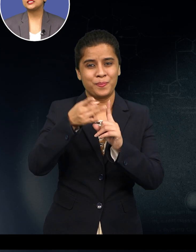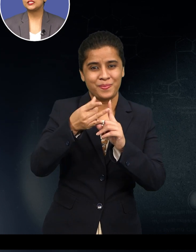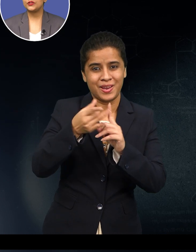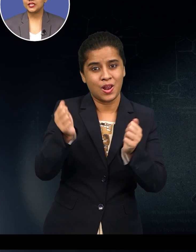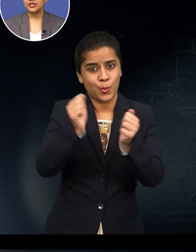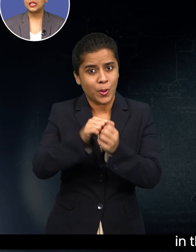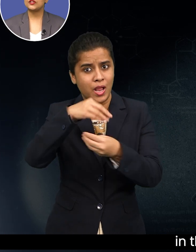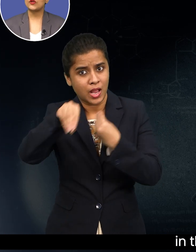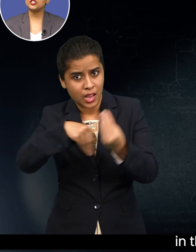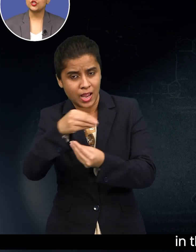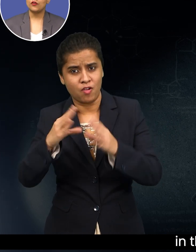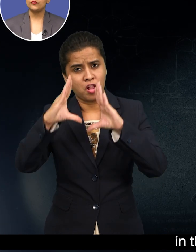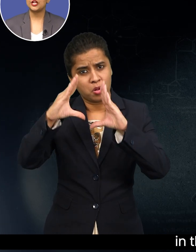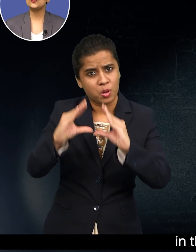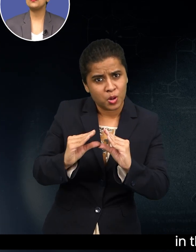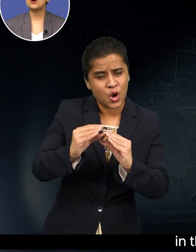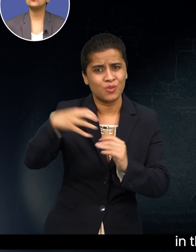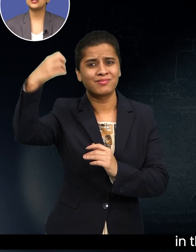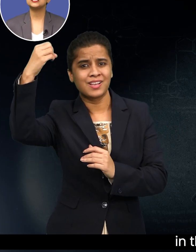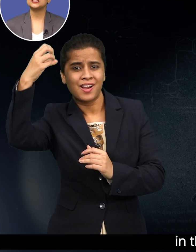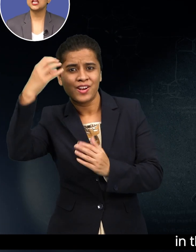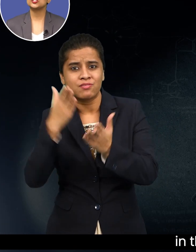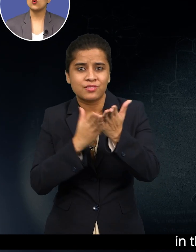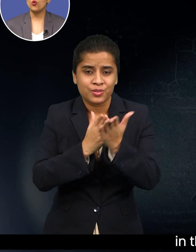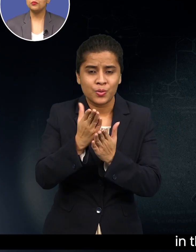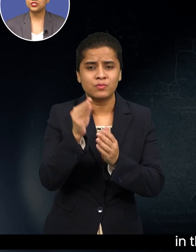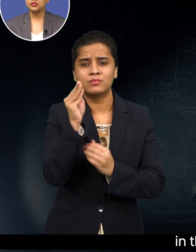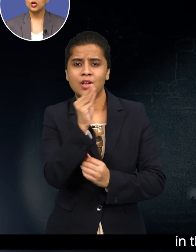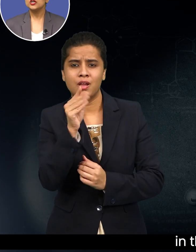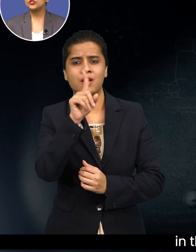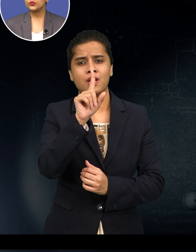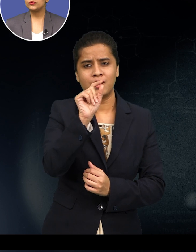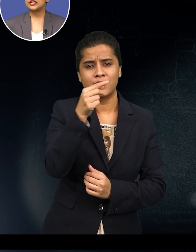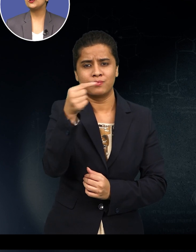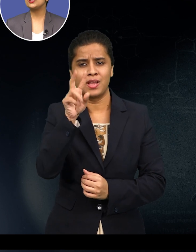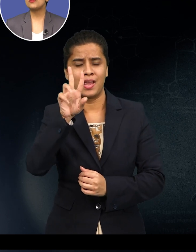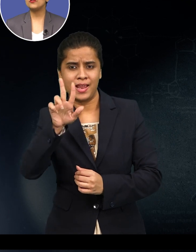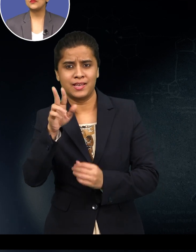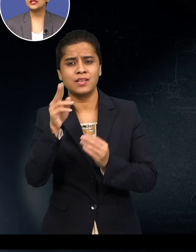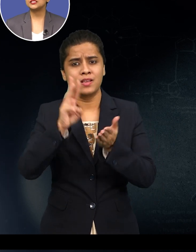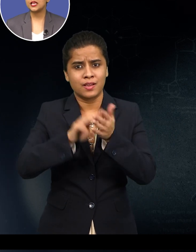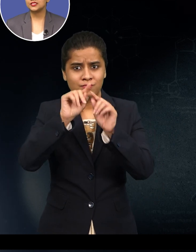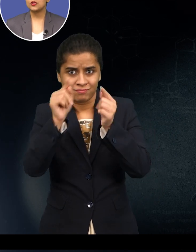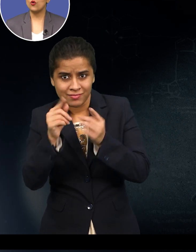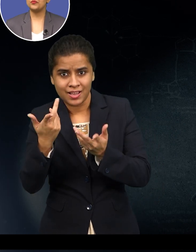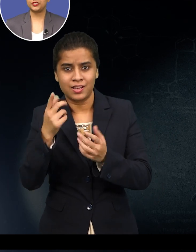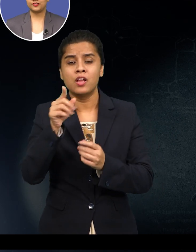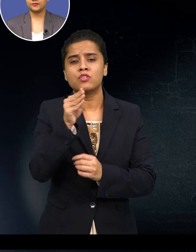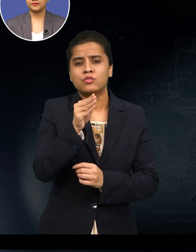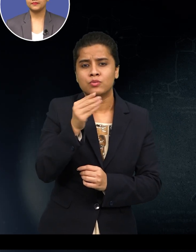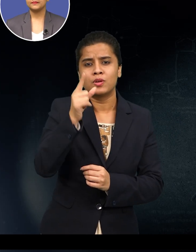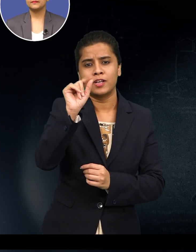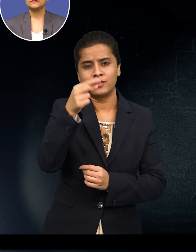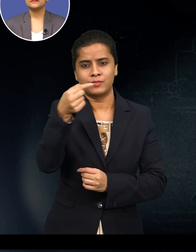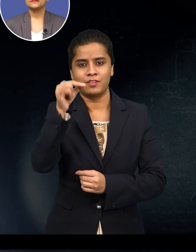low resistivity in the range of 10 to the power minus 8 ohm meter to 10 to the power minus 6 ohm meter.